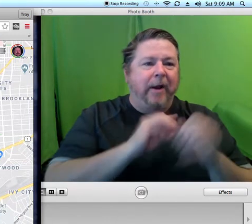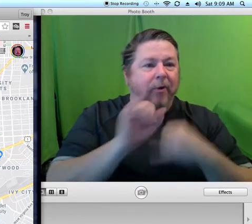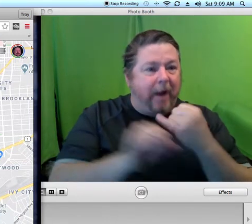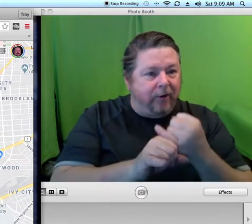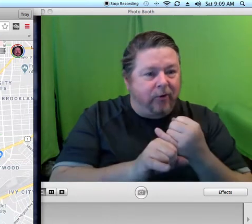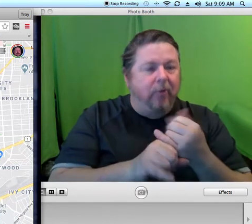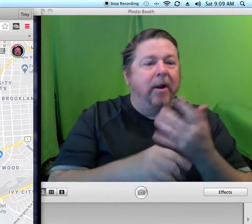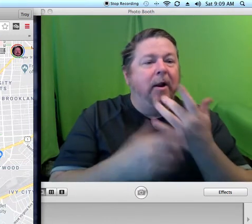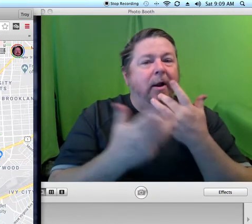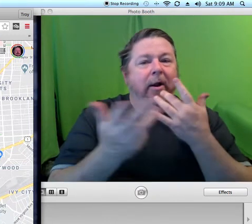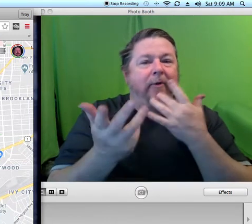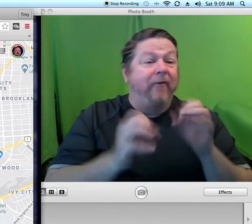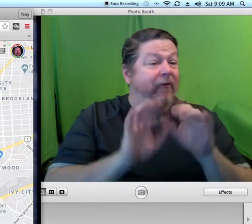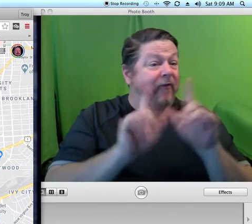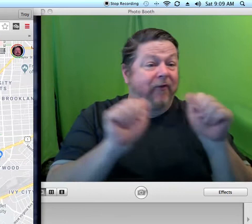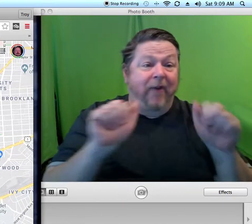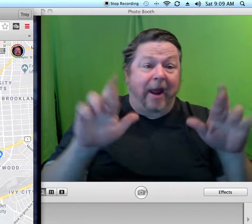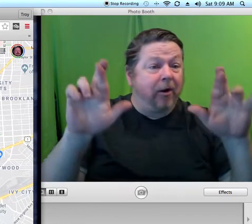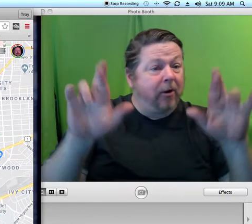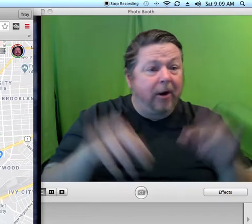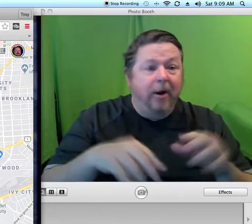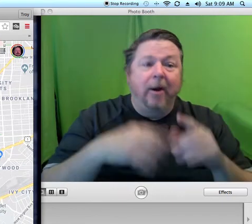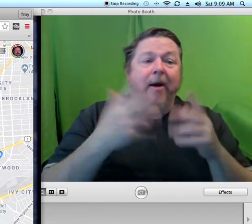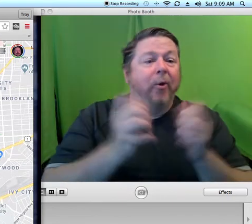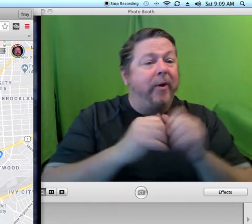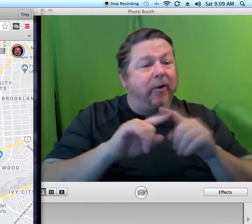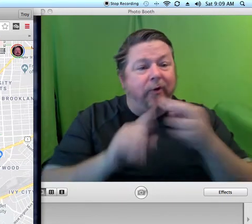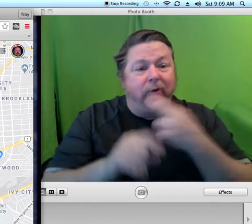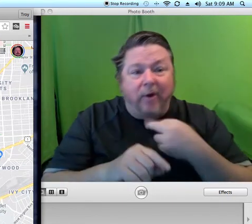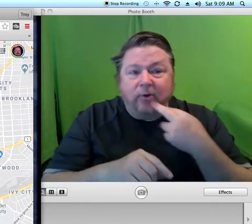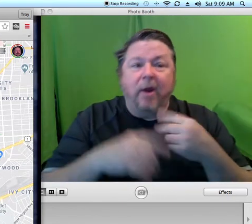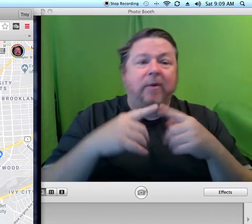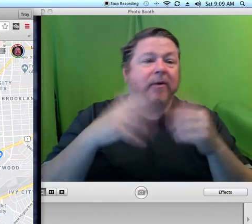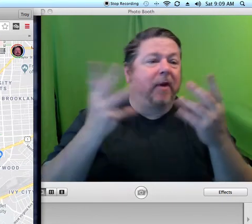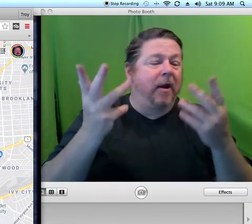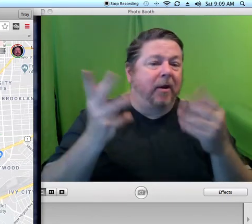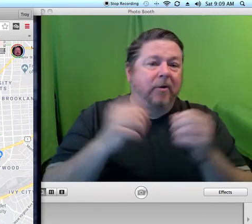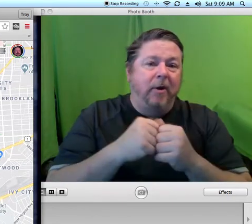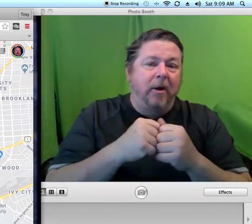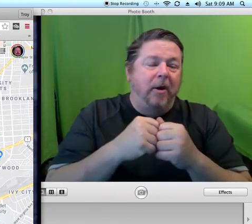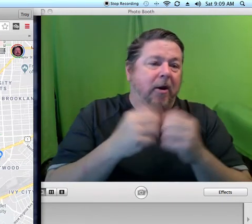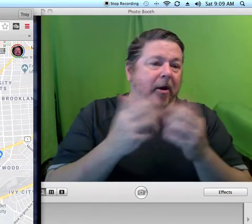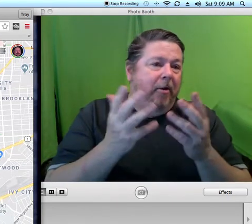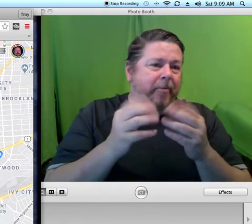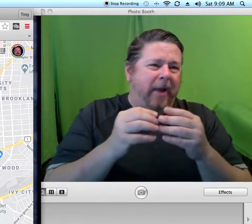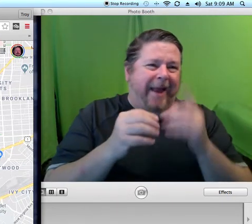different international flair, with different restaurants and